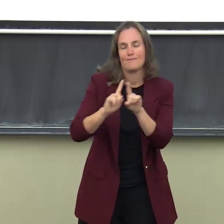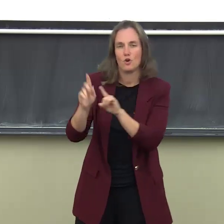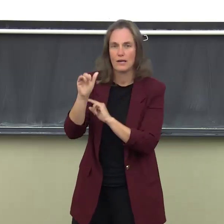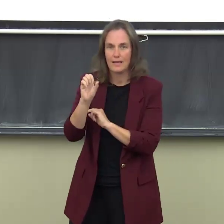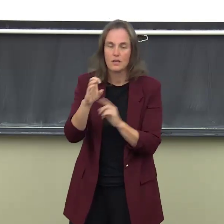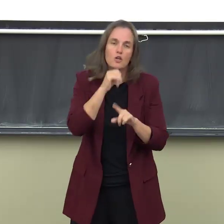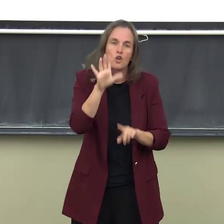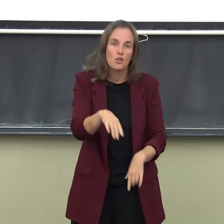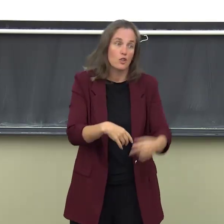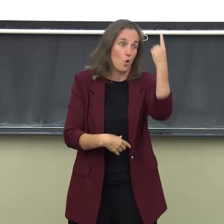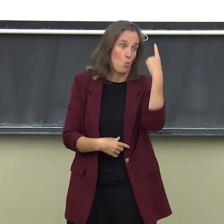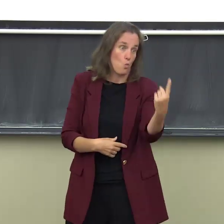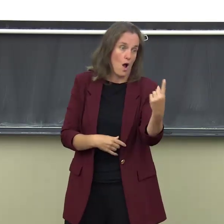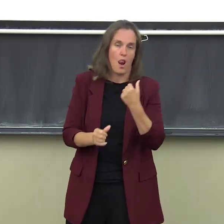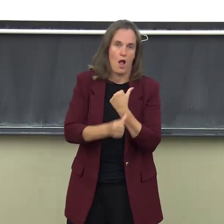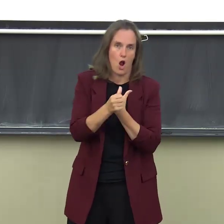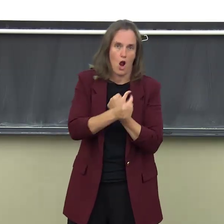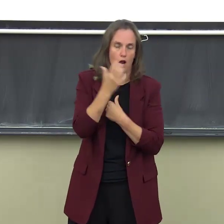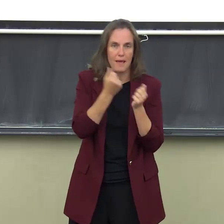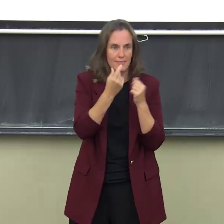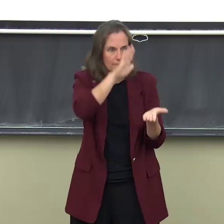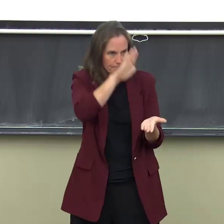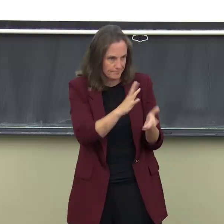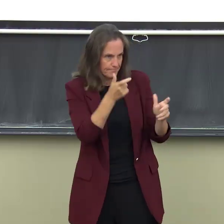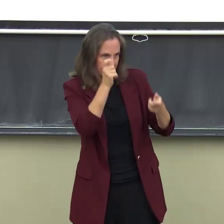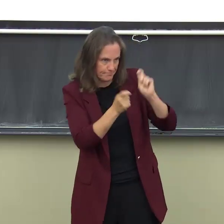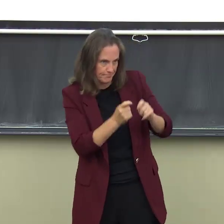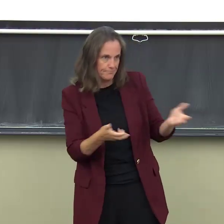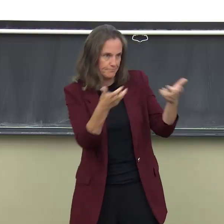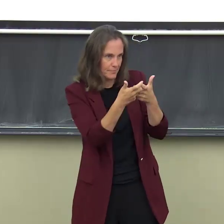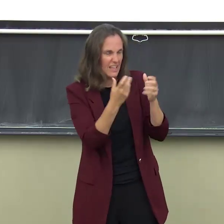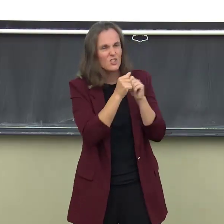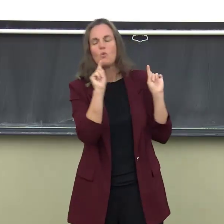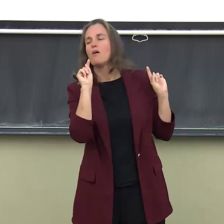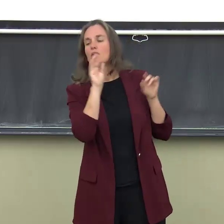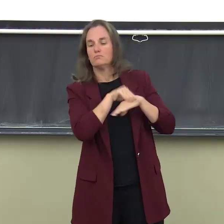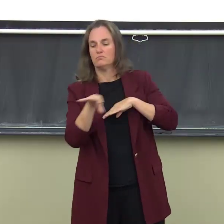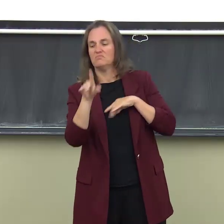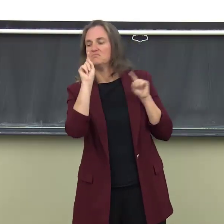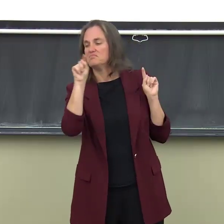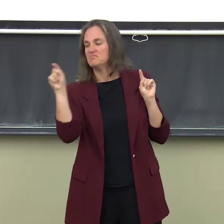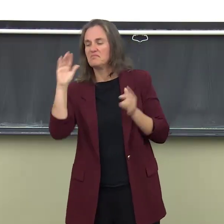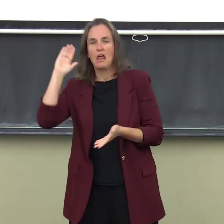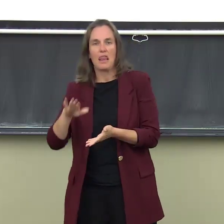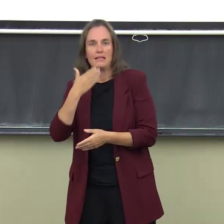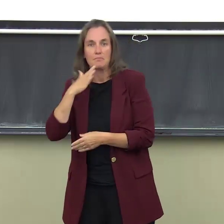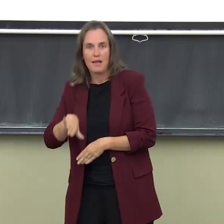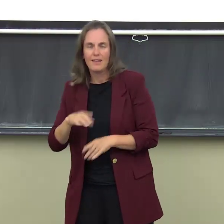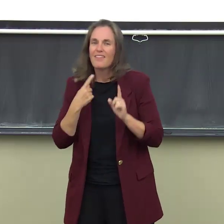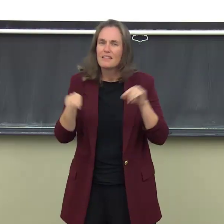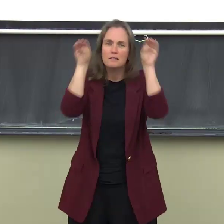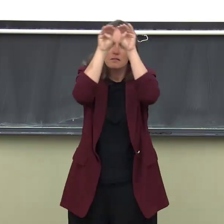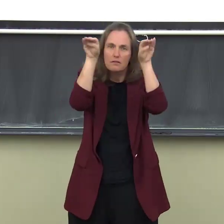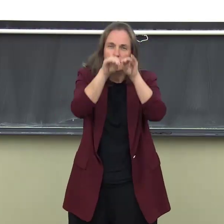one egregious harm and then we mitigate and then, okay, those ones are a bit less bad, but like this hierarchical thought is so